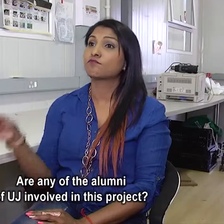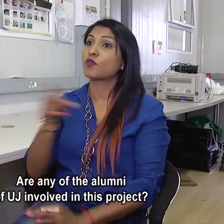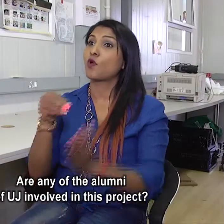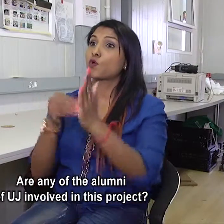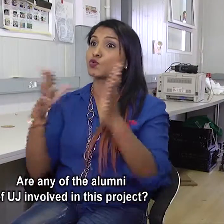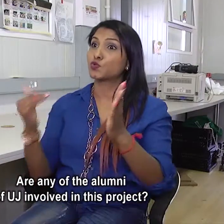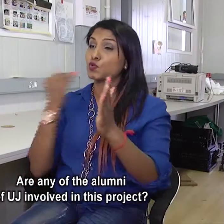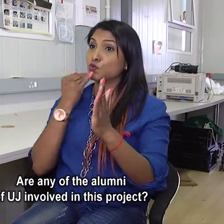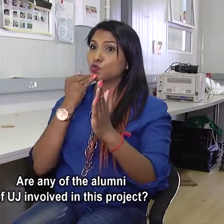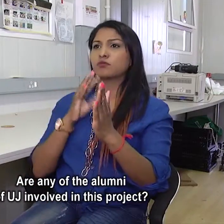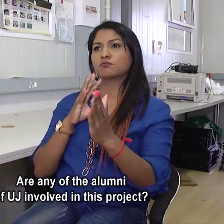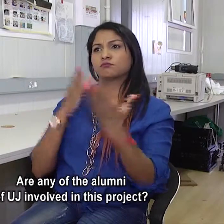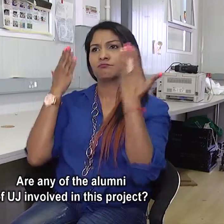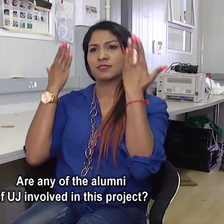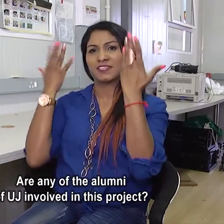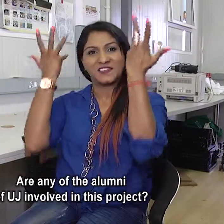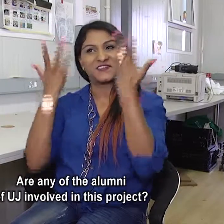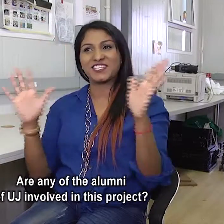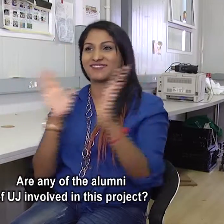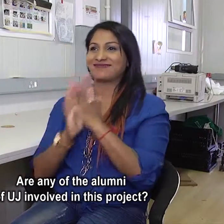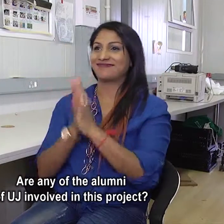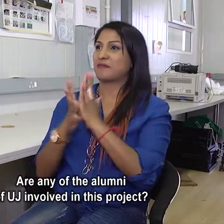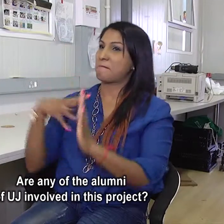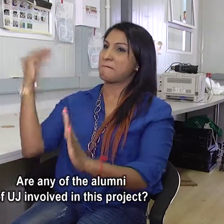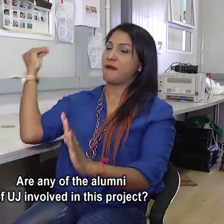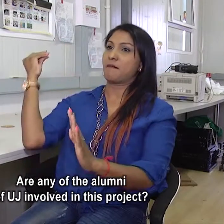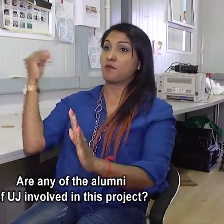Are any of the alumni of UJ involved in this project?